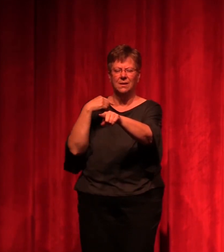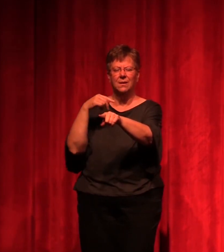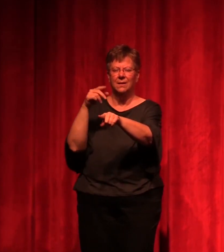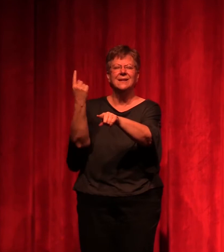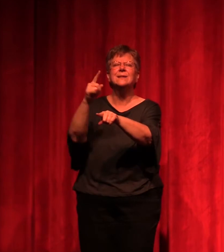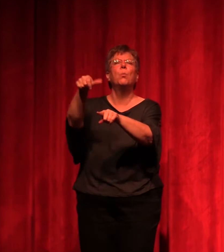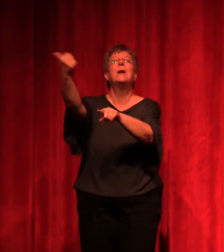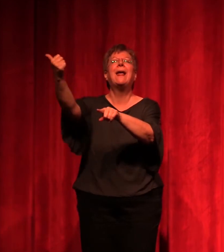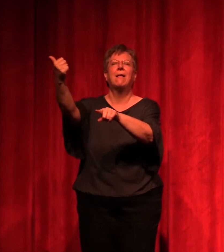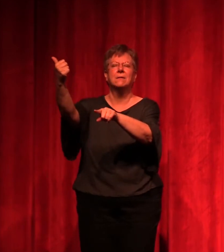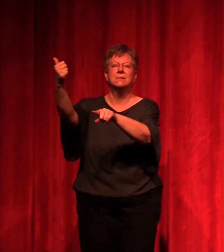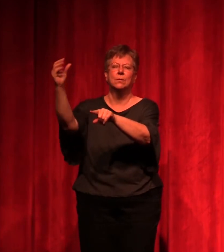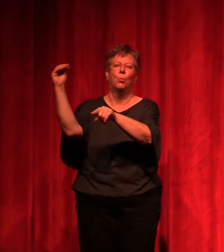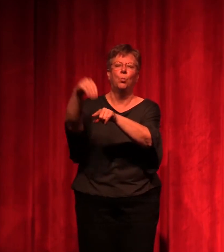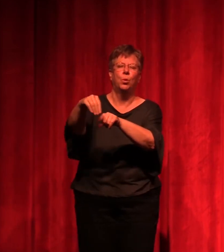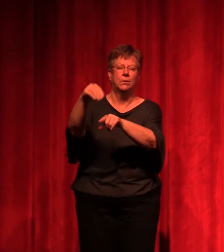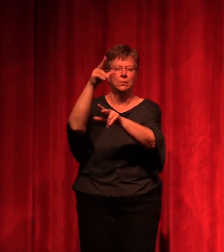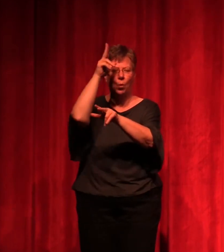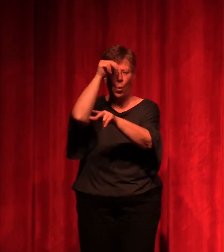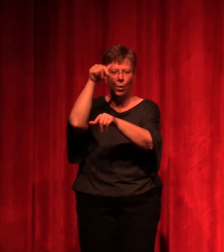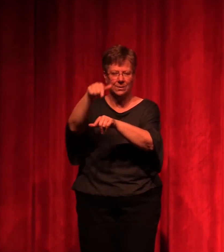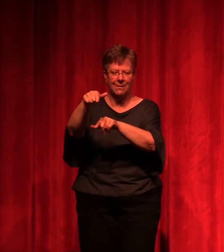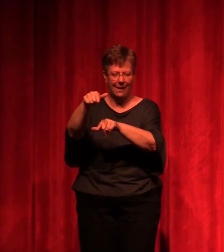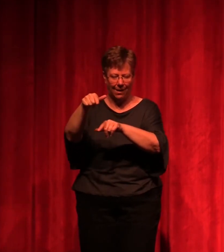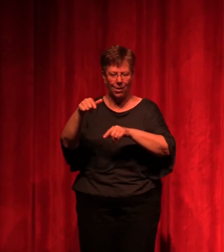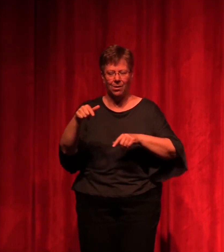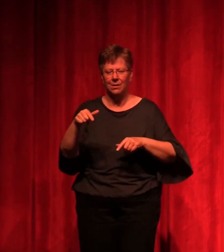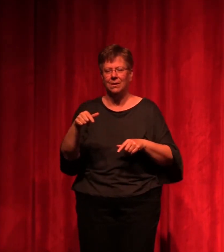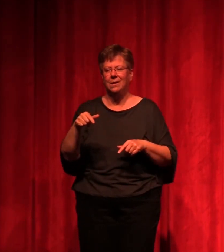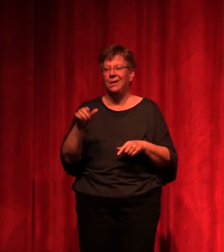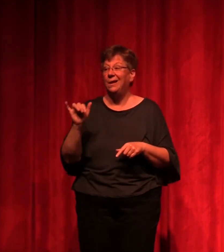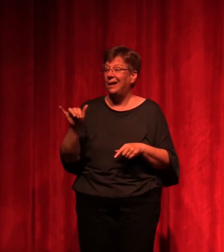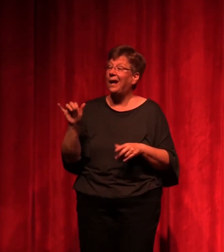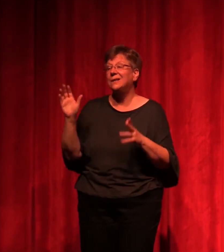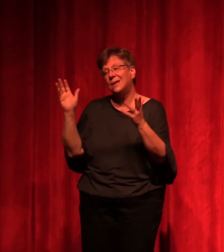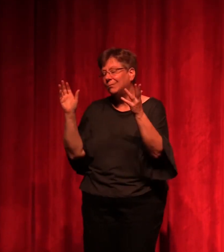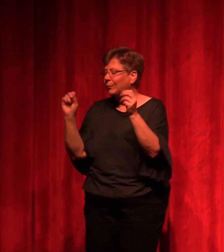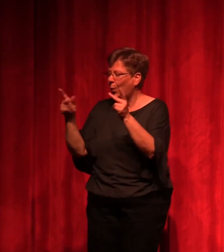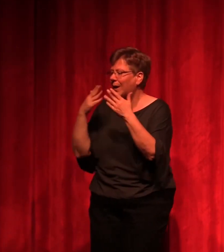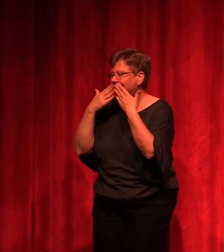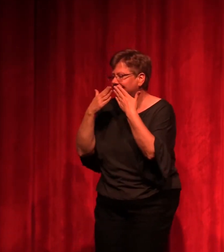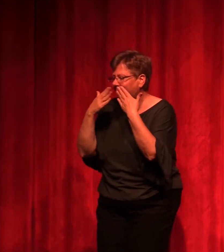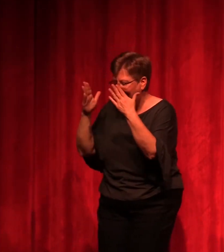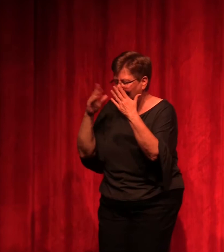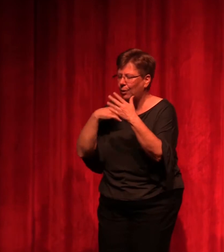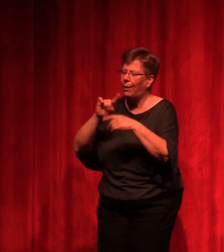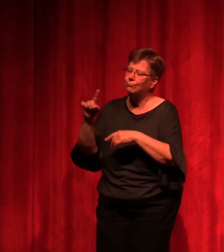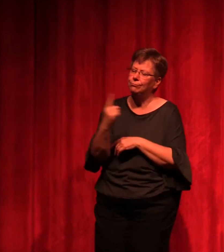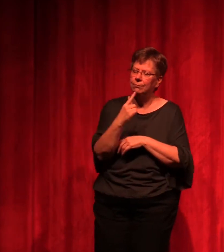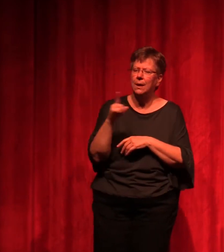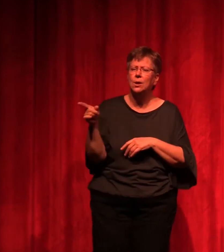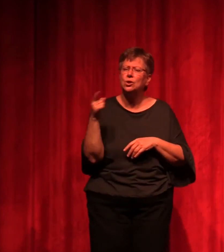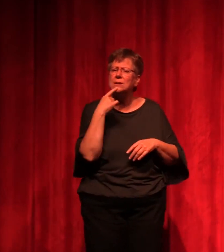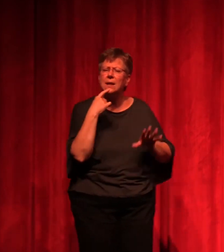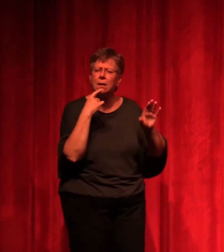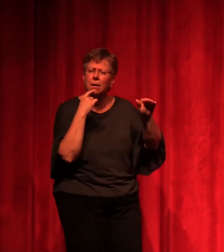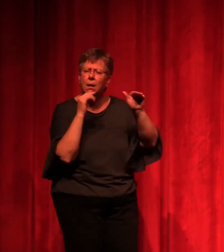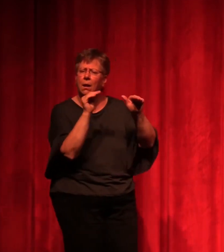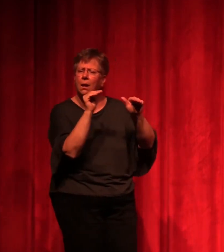horse, and her nephew comes out and trims it, so she doesn't need anything. And I said, okay, thank you. And I turn to go, and she says, but